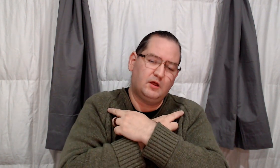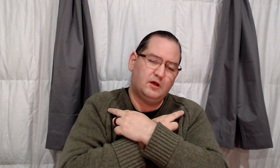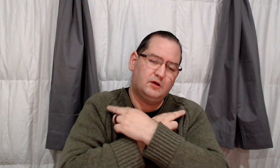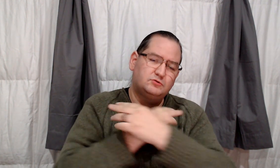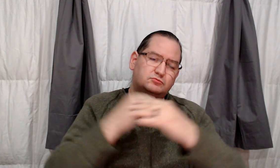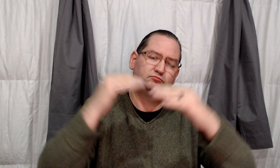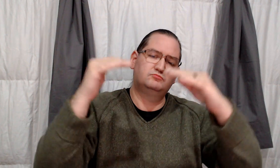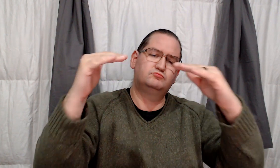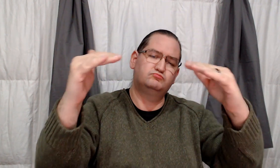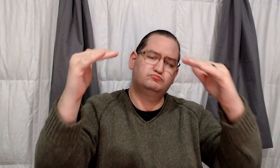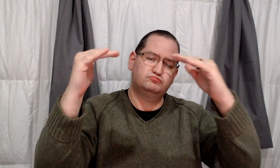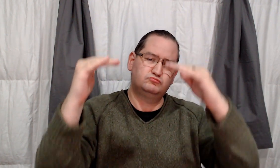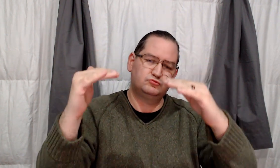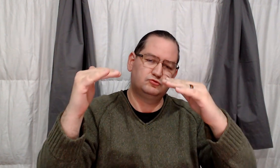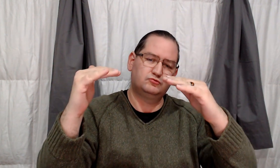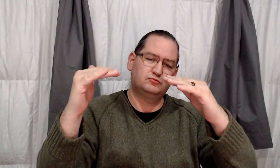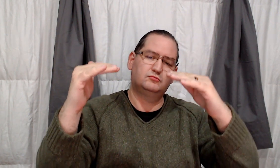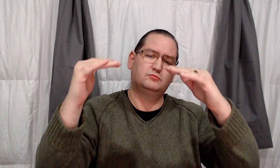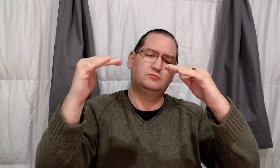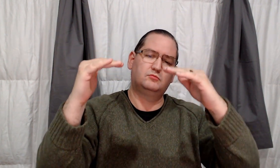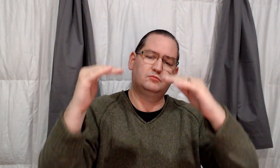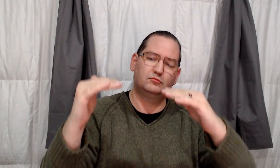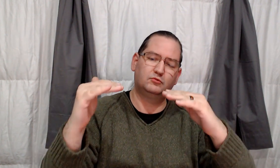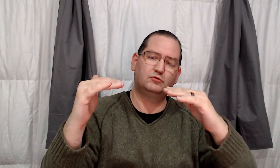Just dropping down through space and time.